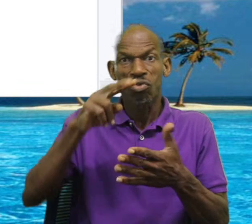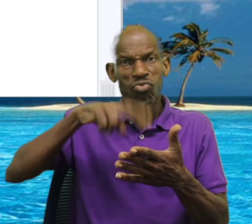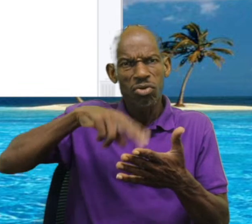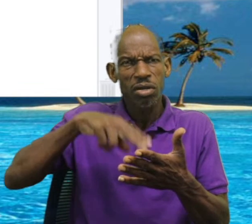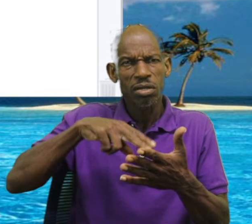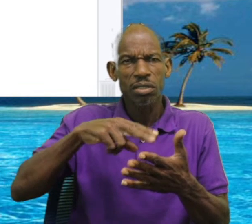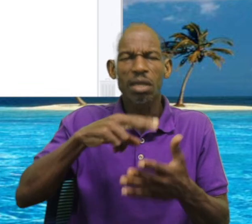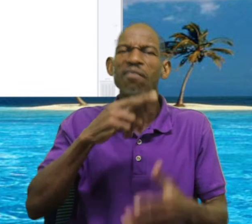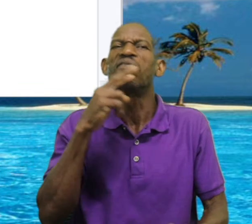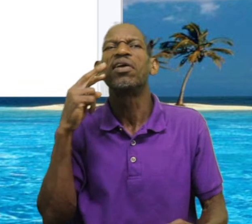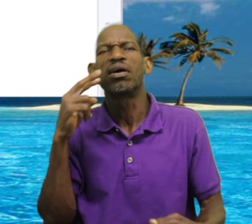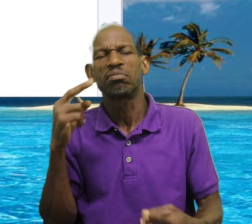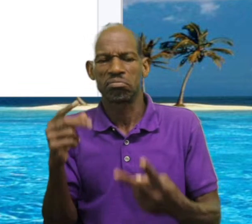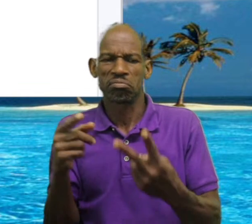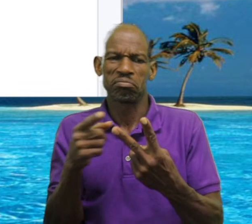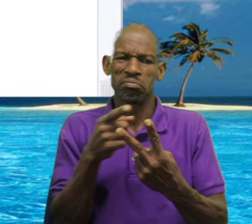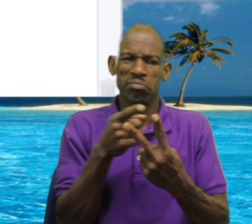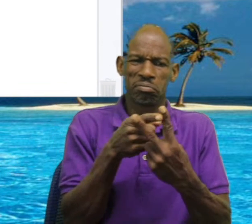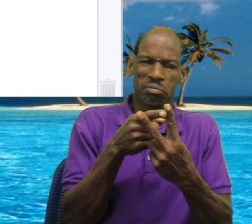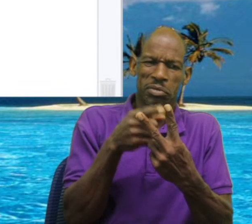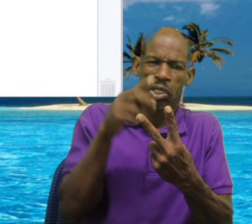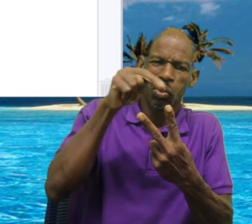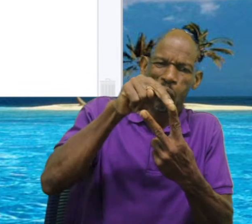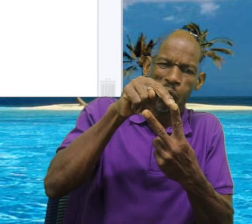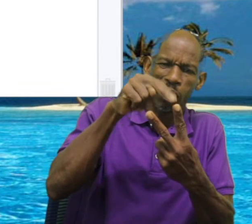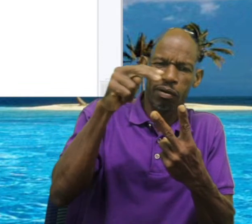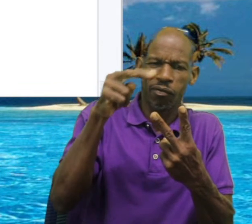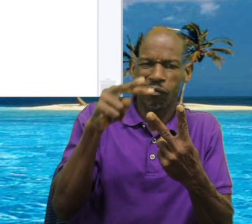verb. So that's why this is wrong.